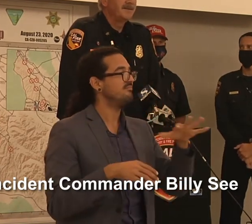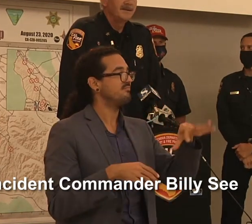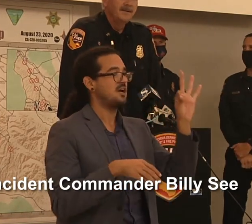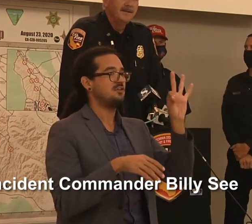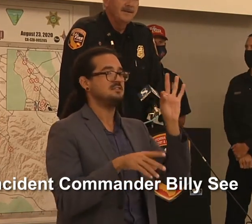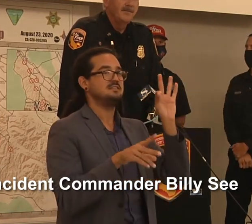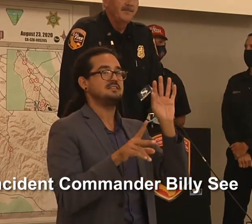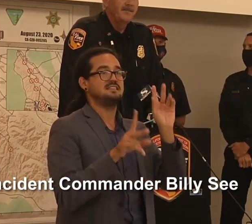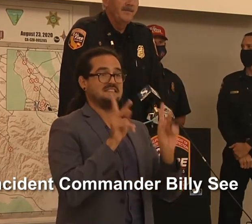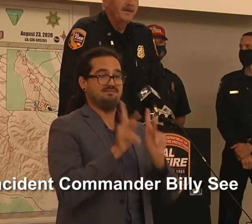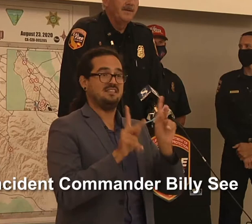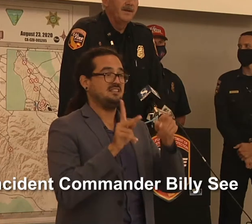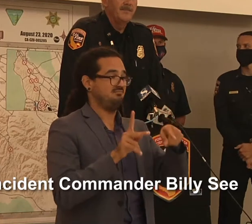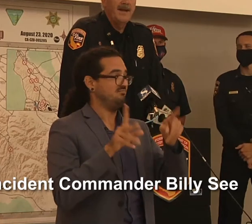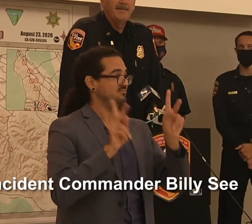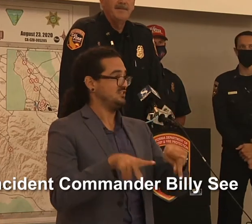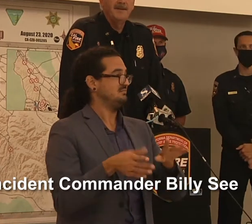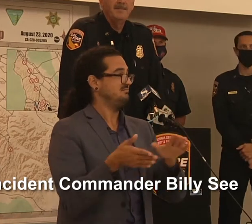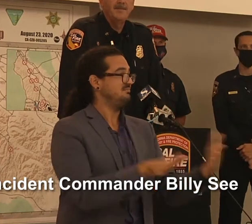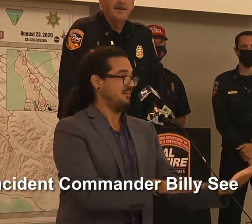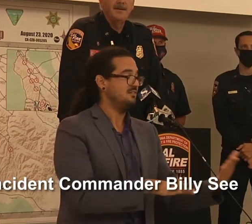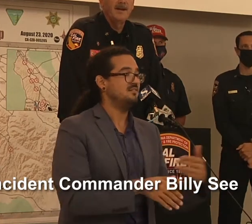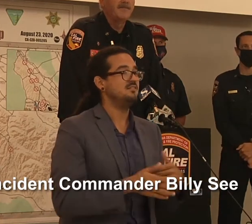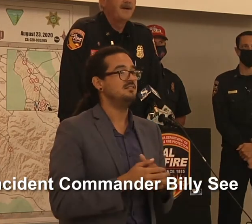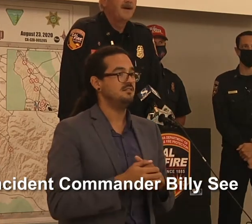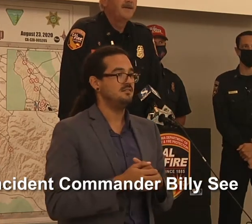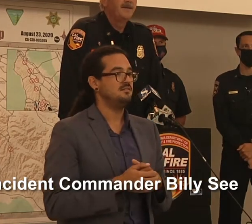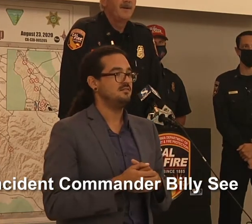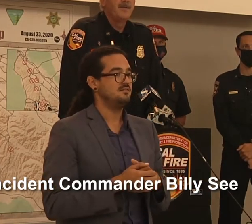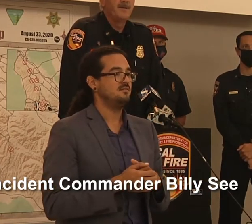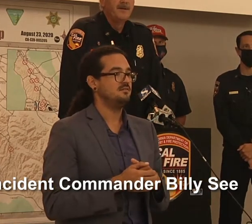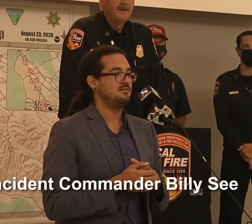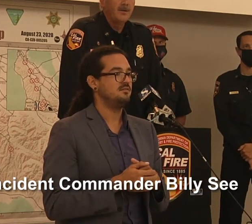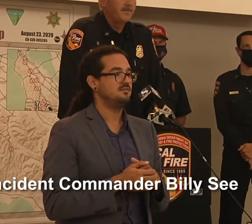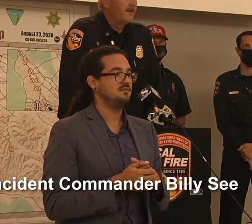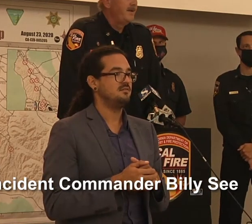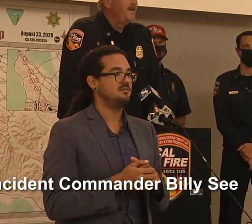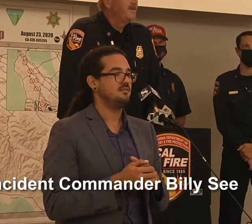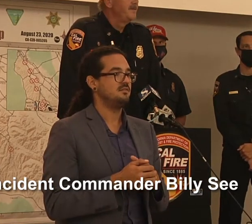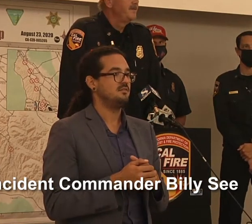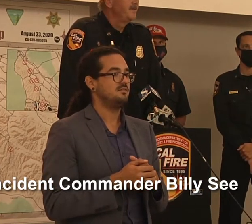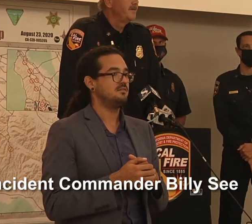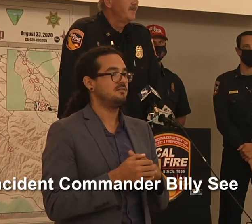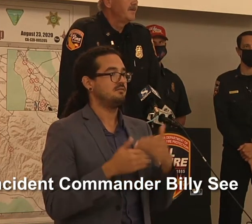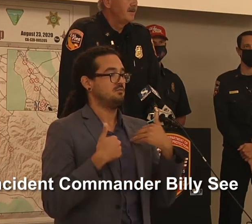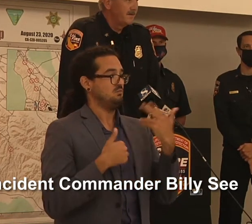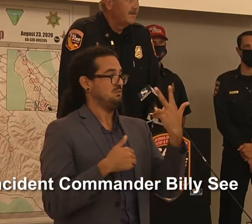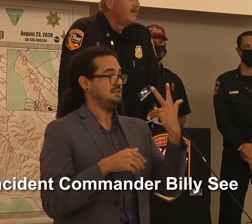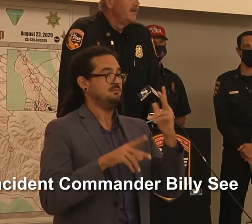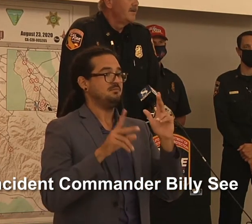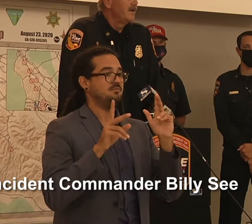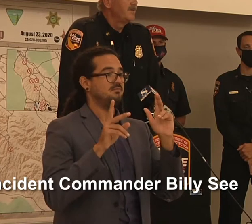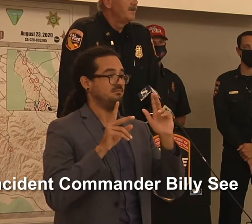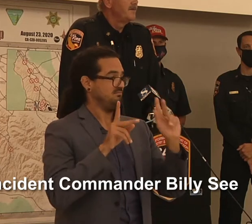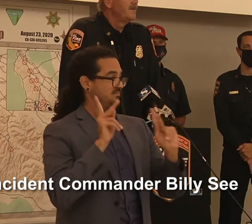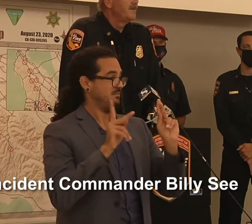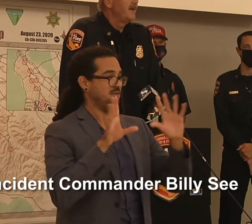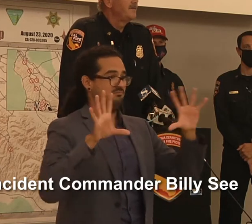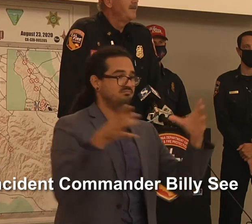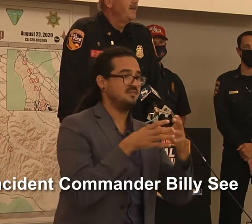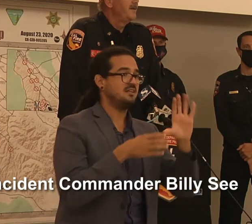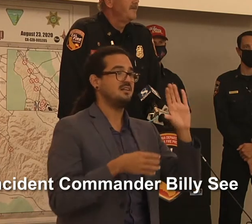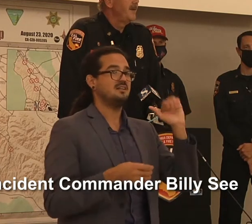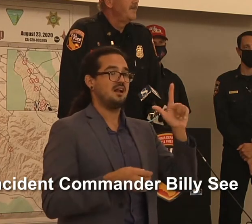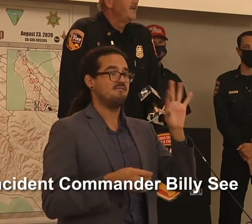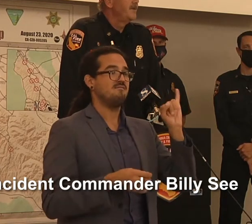is tragic. And, you know, on behalf of Team 3 and CAL FIRE and all the cooperating agencies, you know, our condolences